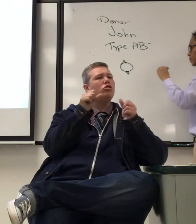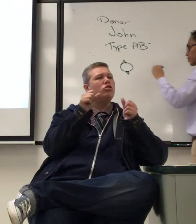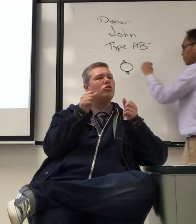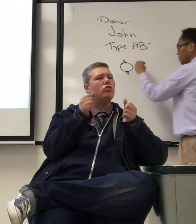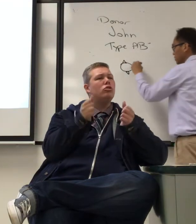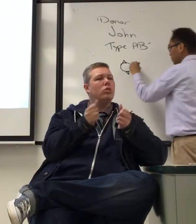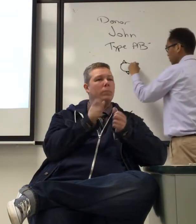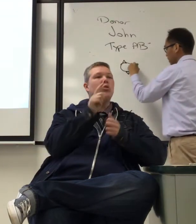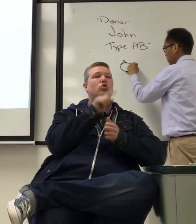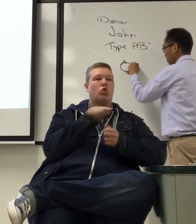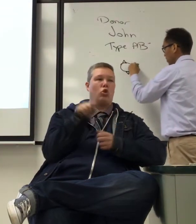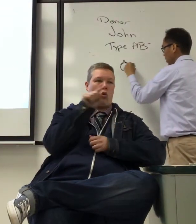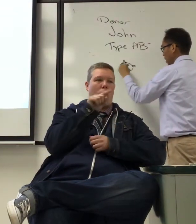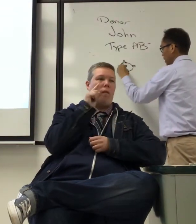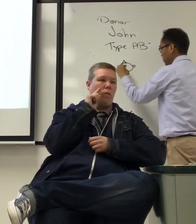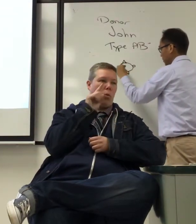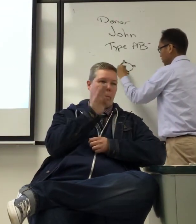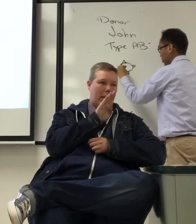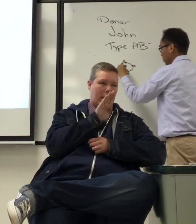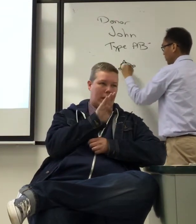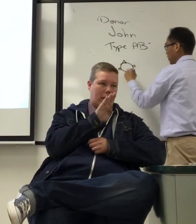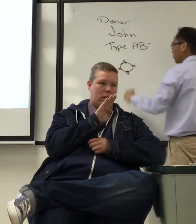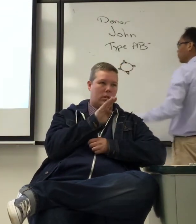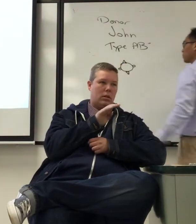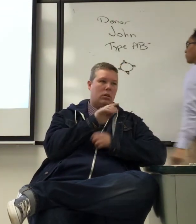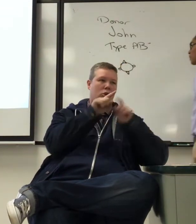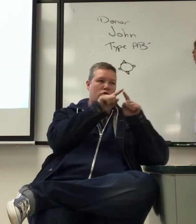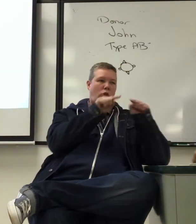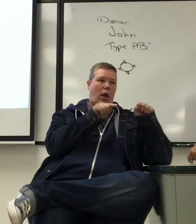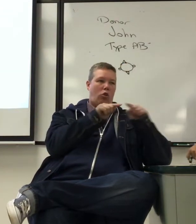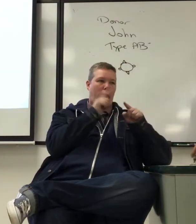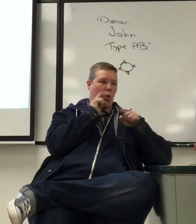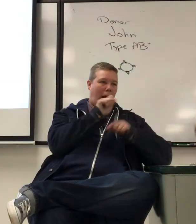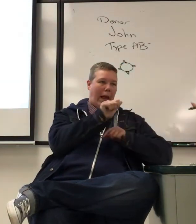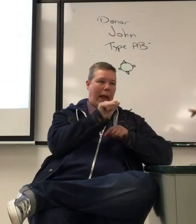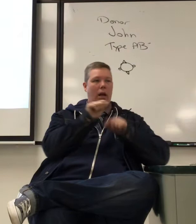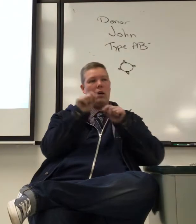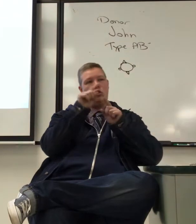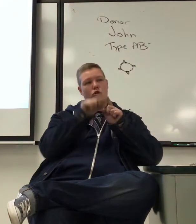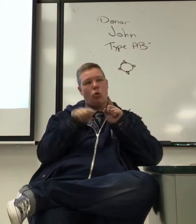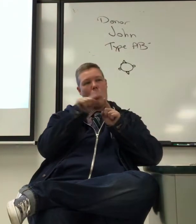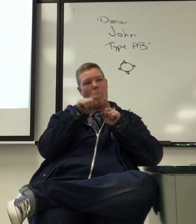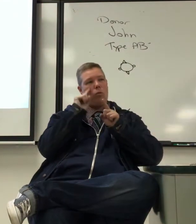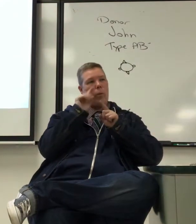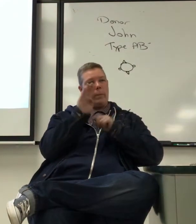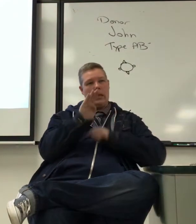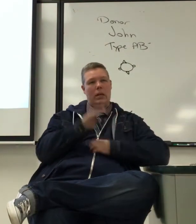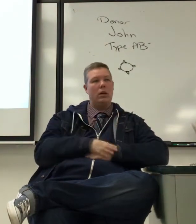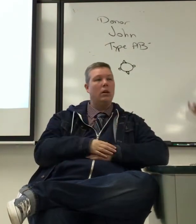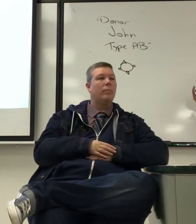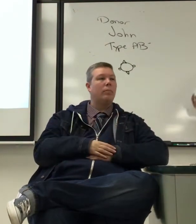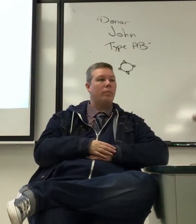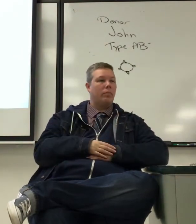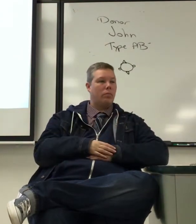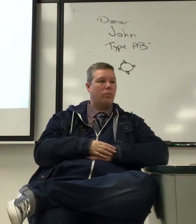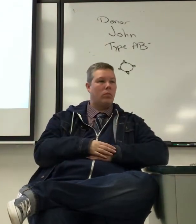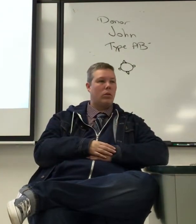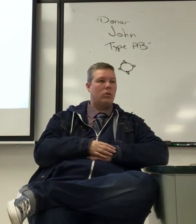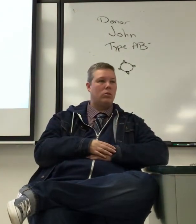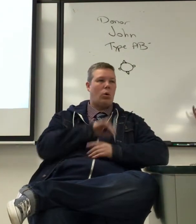The circle. These are circles. Thank you. All right, I'll just make sure you're with me here. Now let's just kind of complete the exercise here. Okay, so